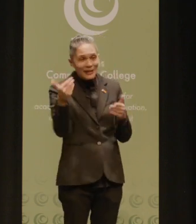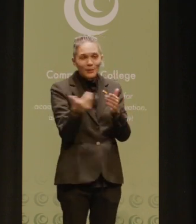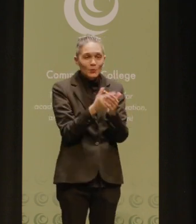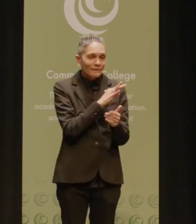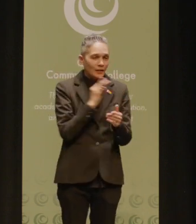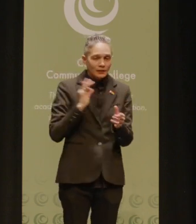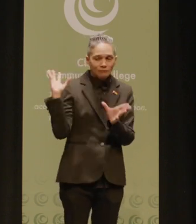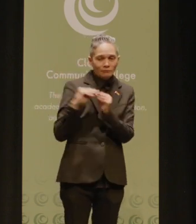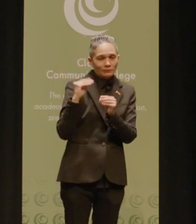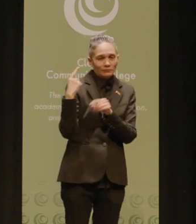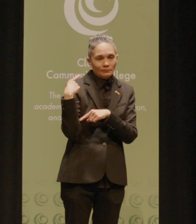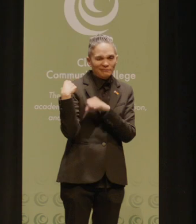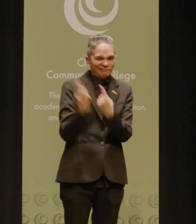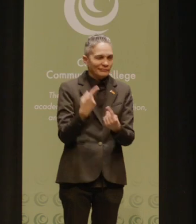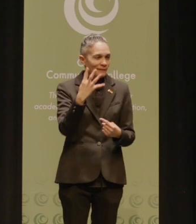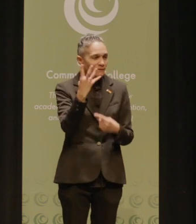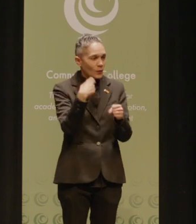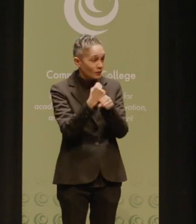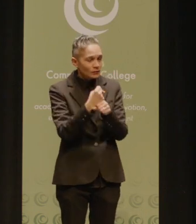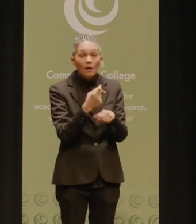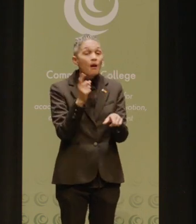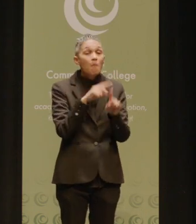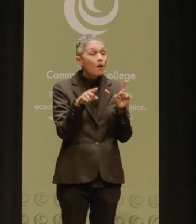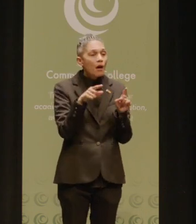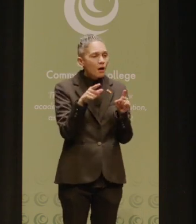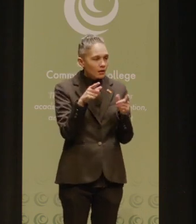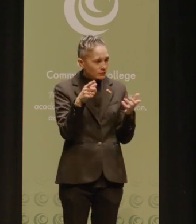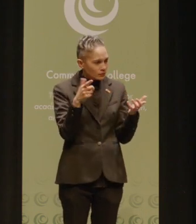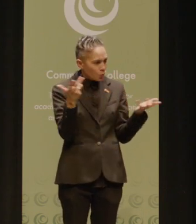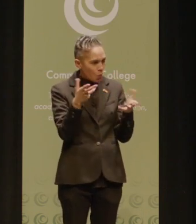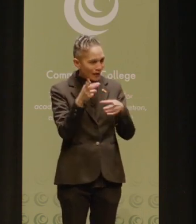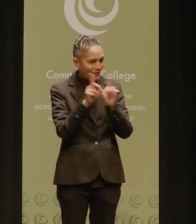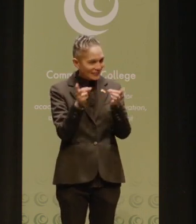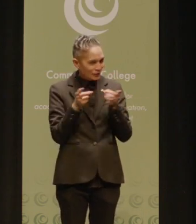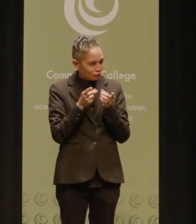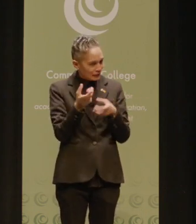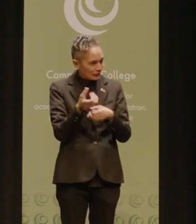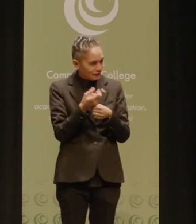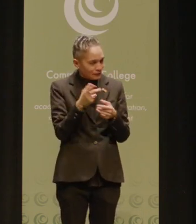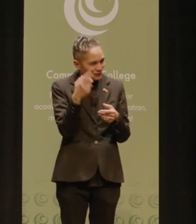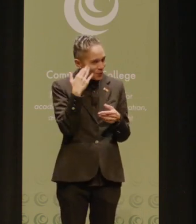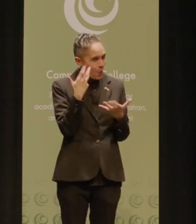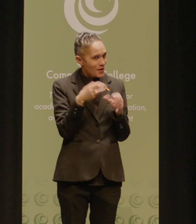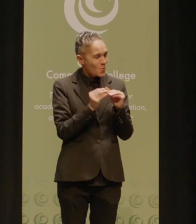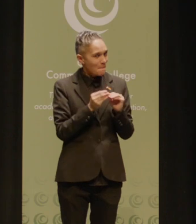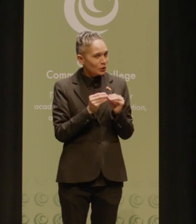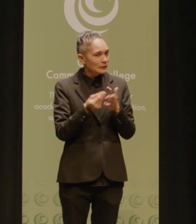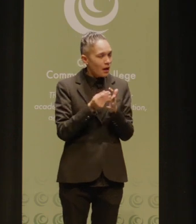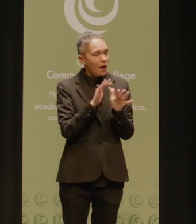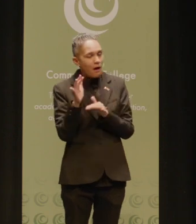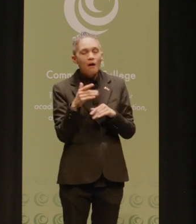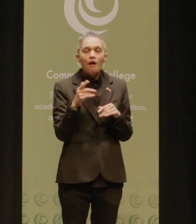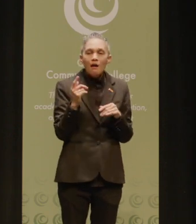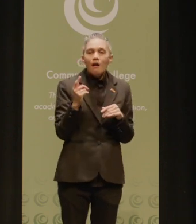4 years. So I know what you're thinking, yeah, but what did the district get? Okay, I was on a campus, I know what it's like. We added, over the